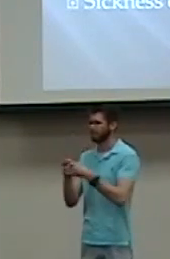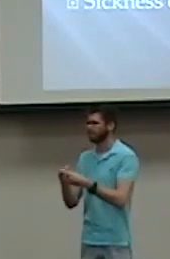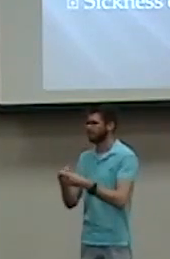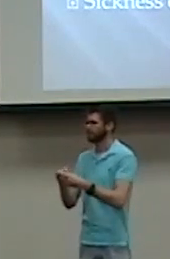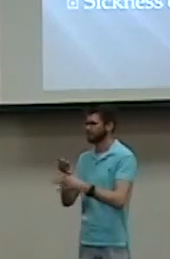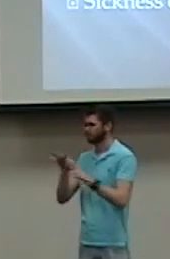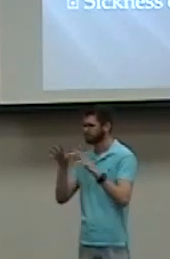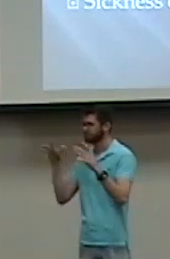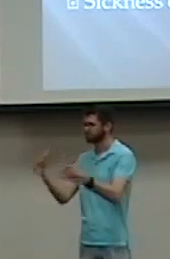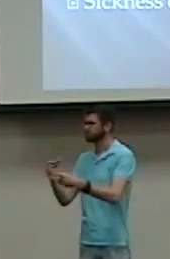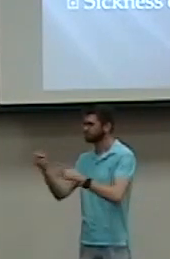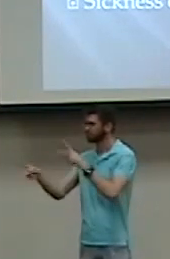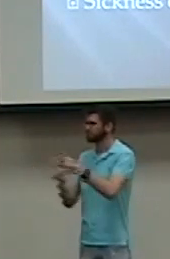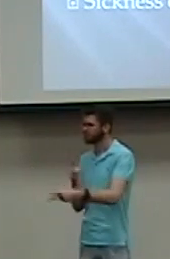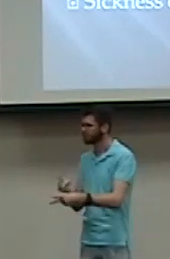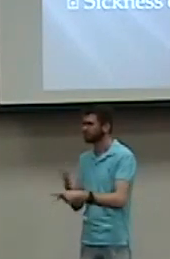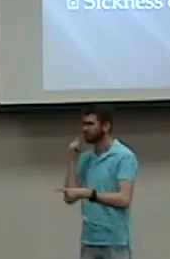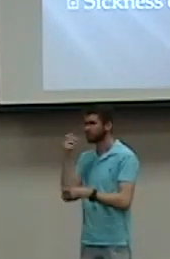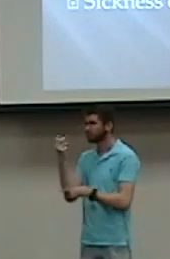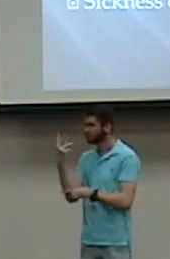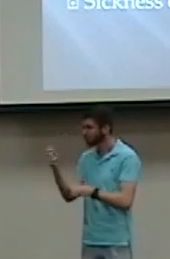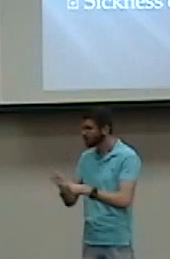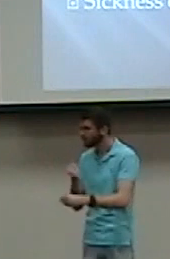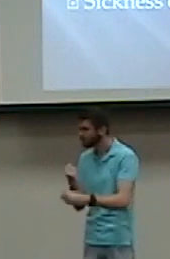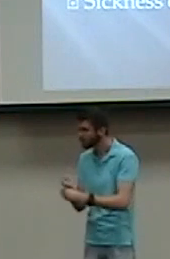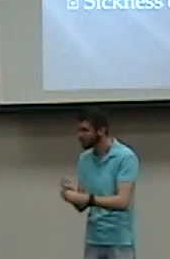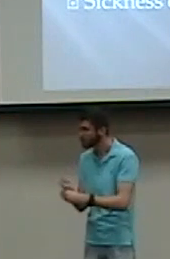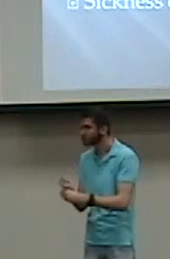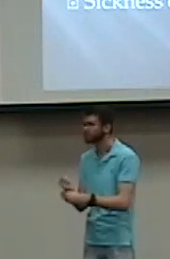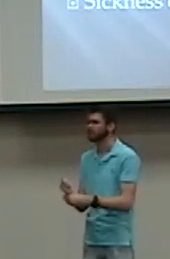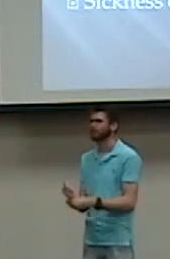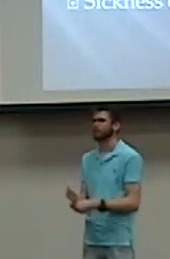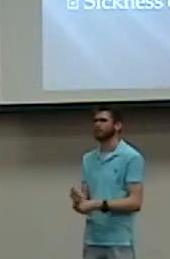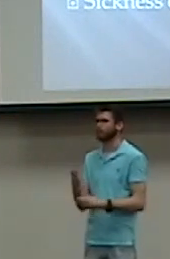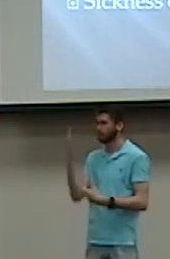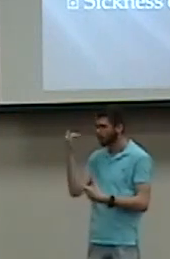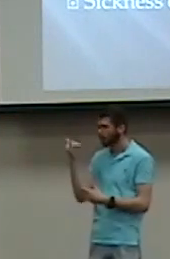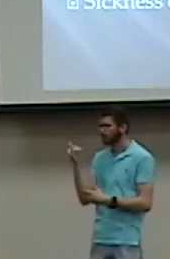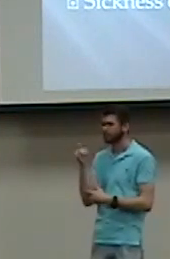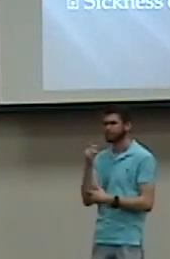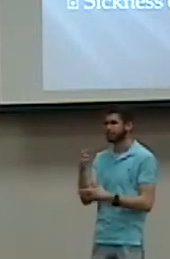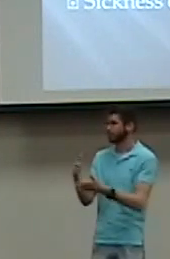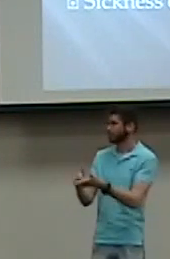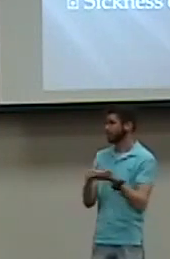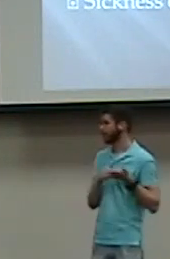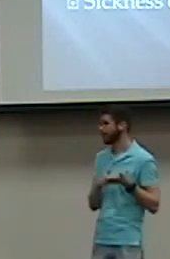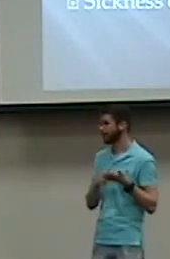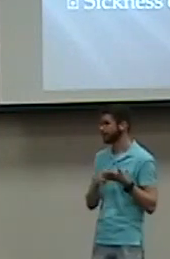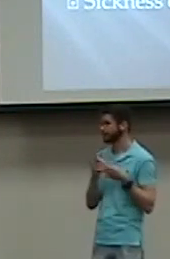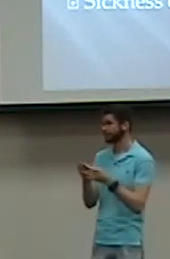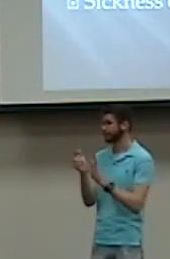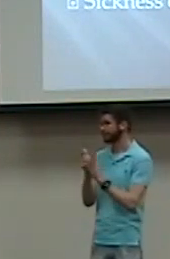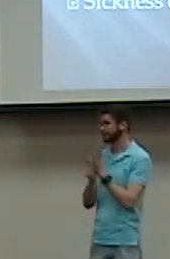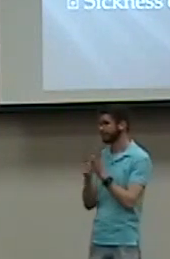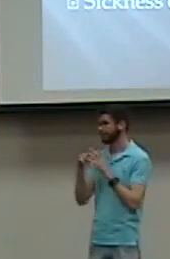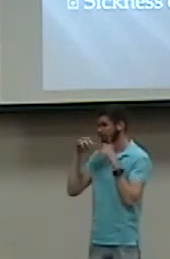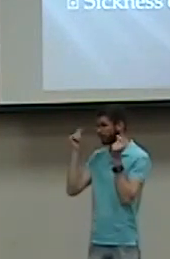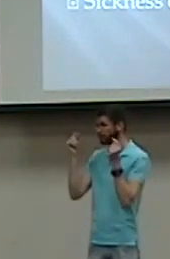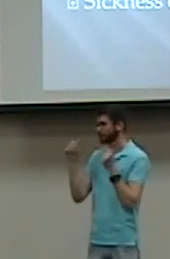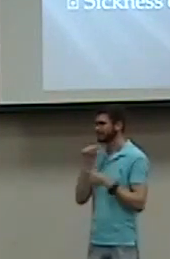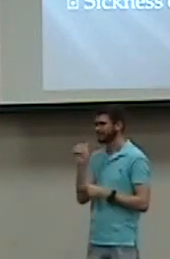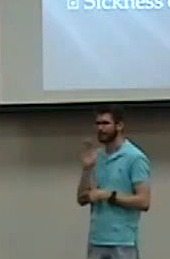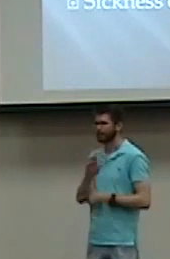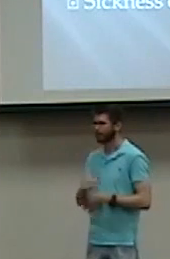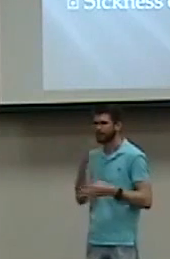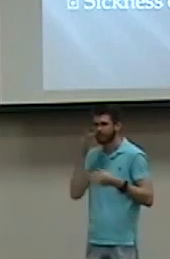12 years, not by choice, but by have to. And we must realize and speak to that